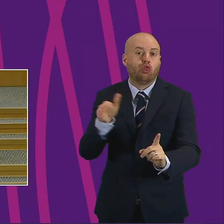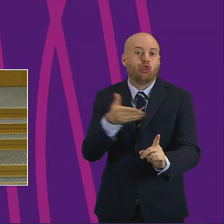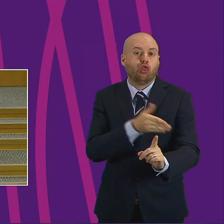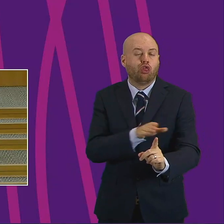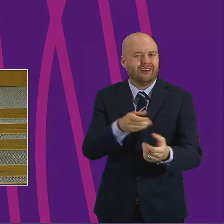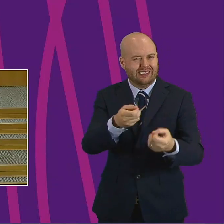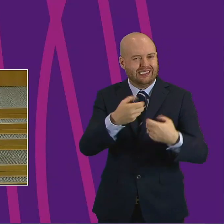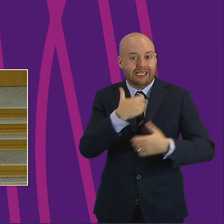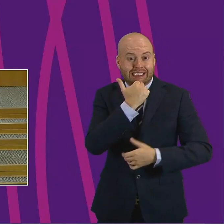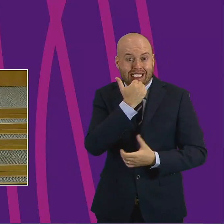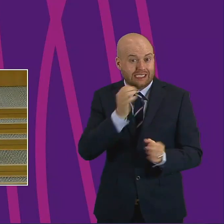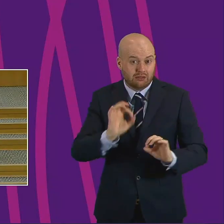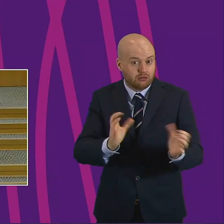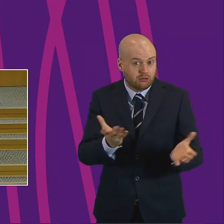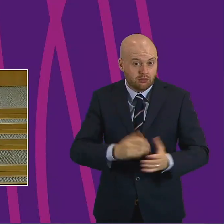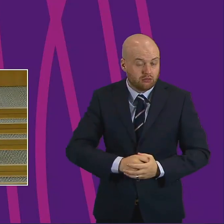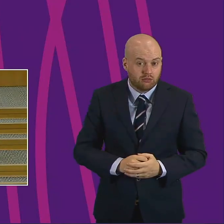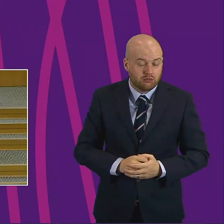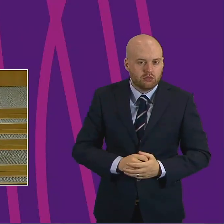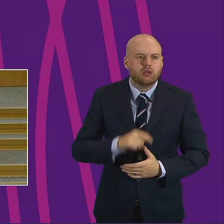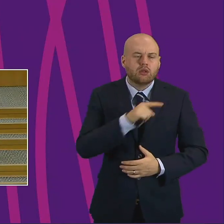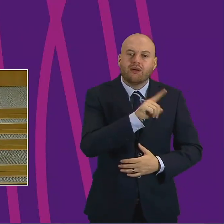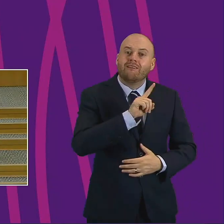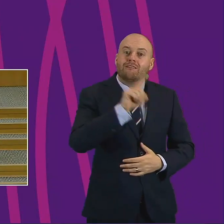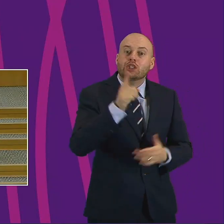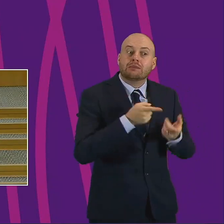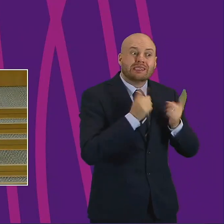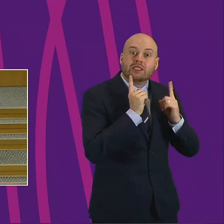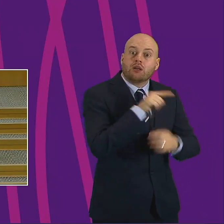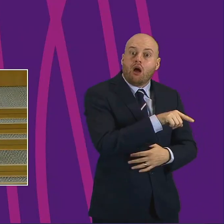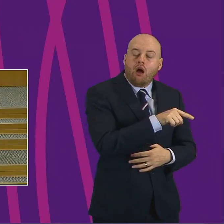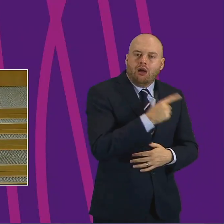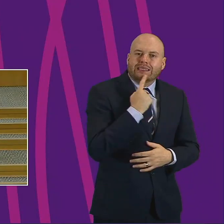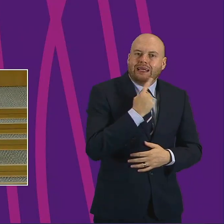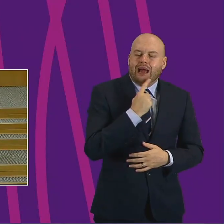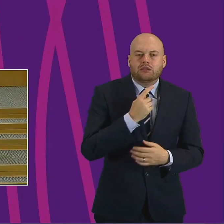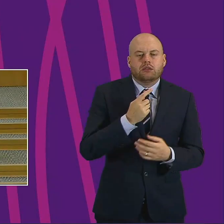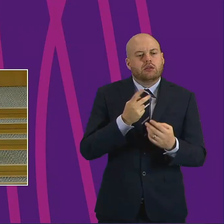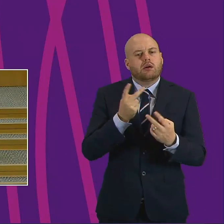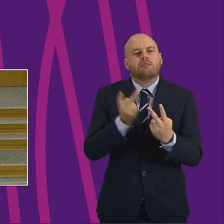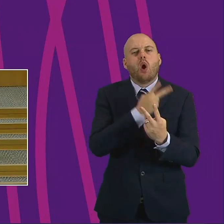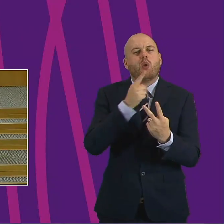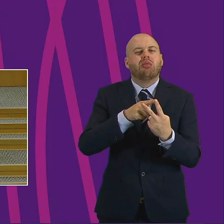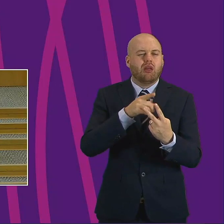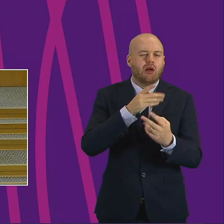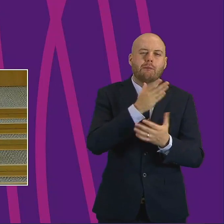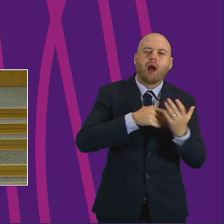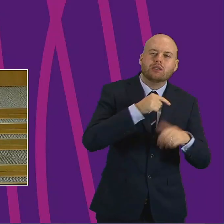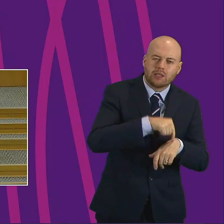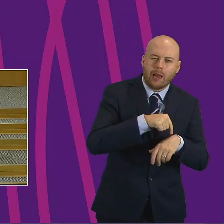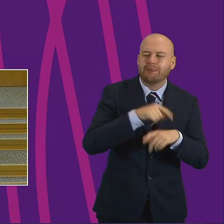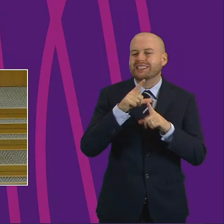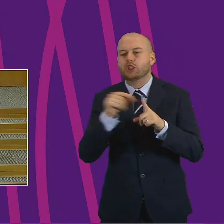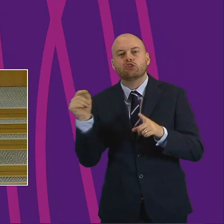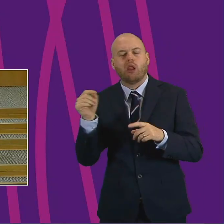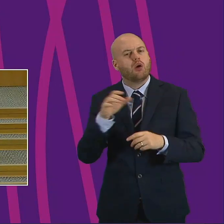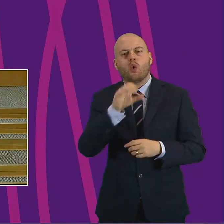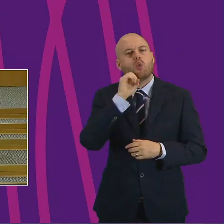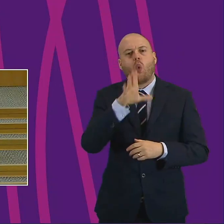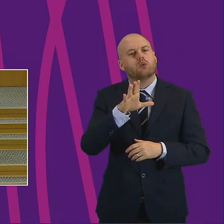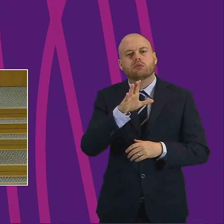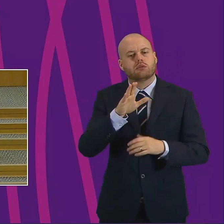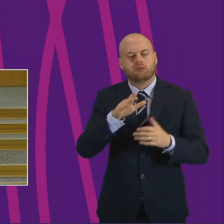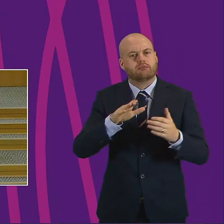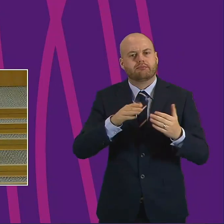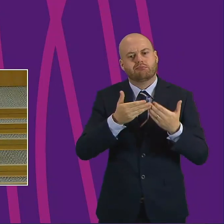was able to say yesterday that the blended model, I quote, will not last a year or anything like it. Which means